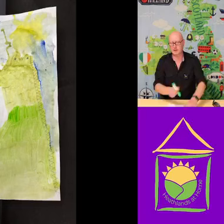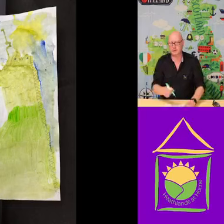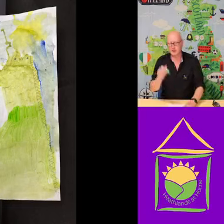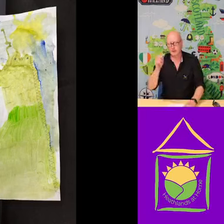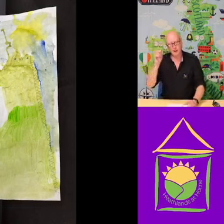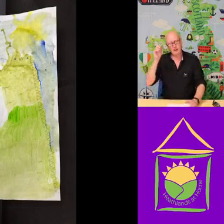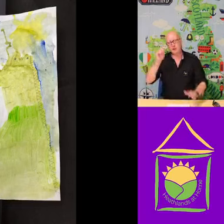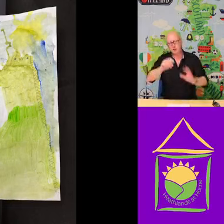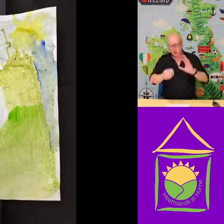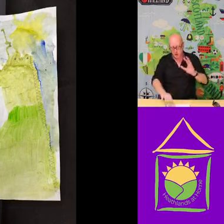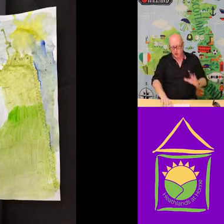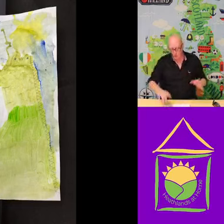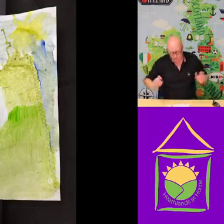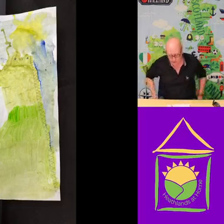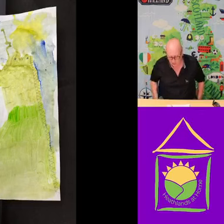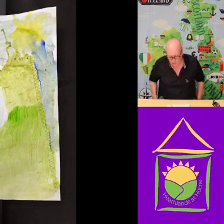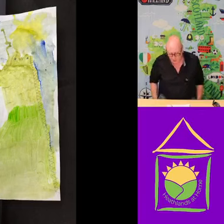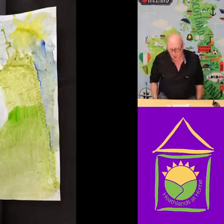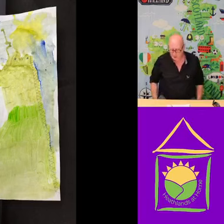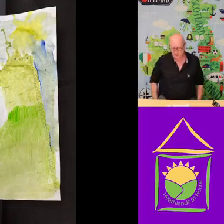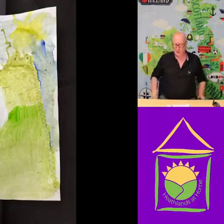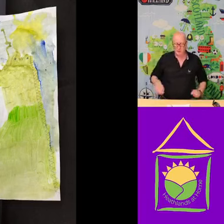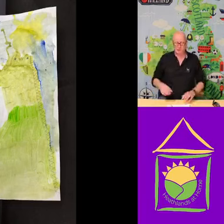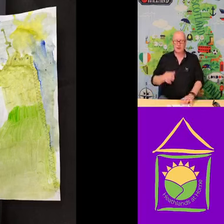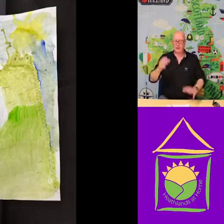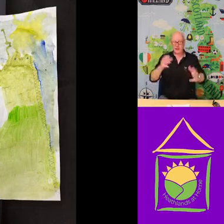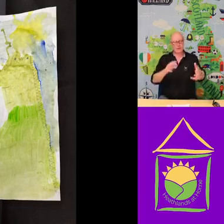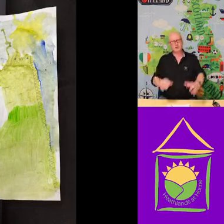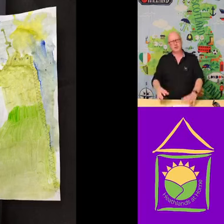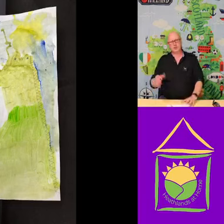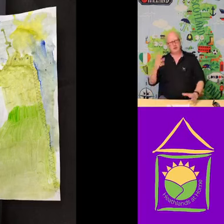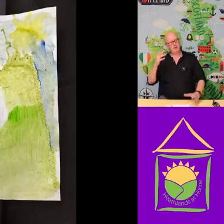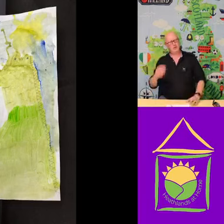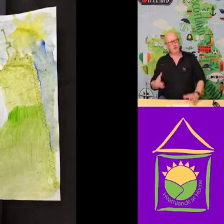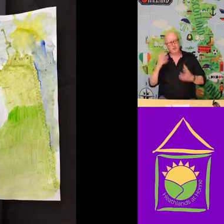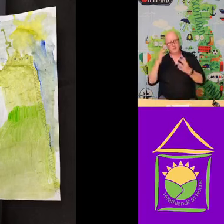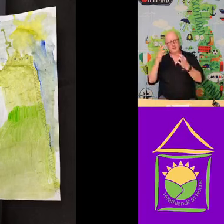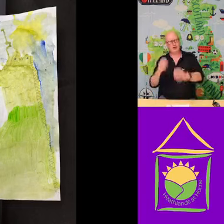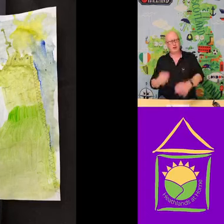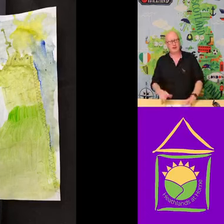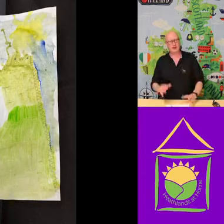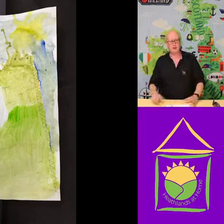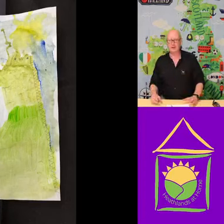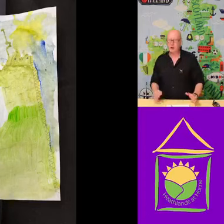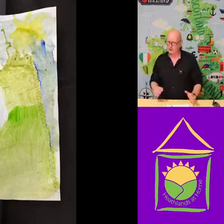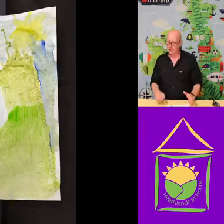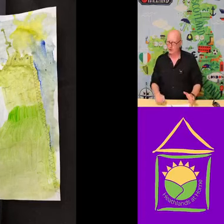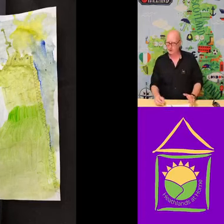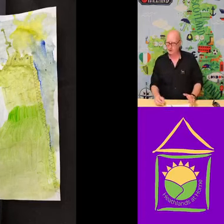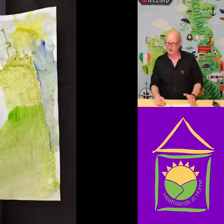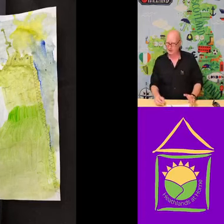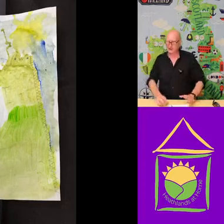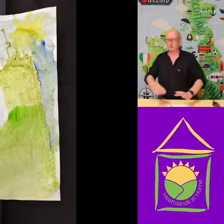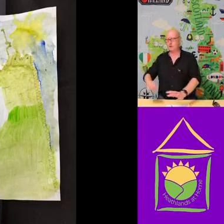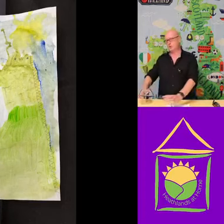one, nobody's taught her this or whatever. She's kind of just automatically or naturally changed her technique and how she's doing